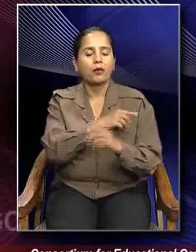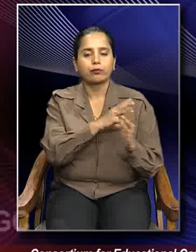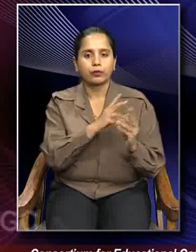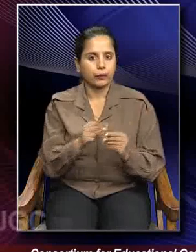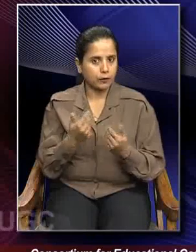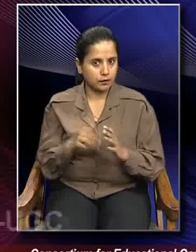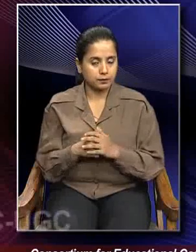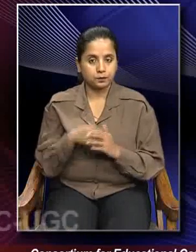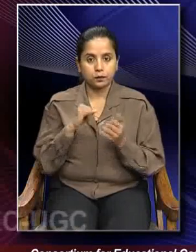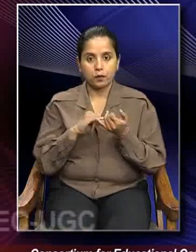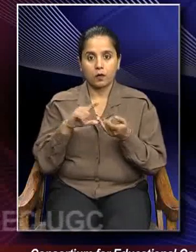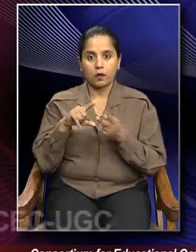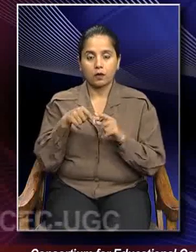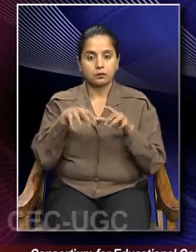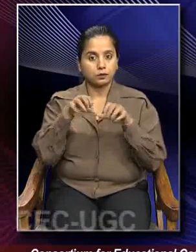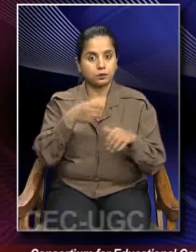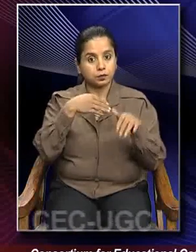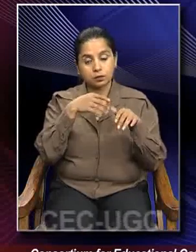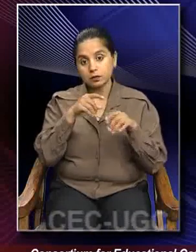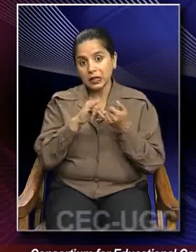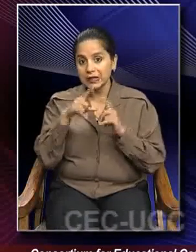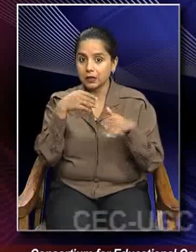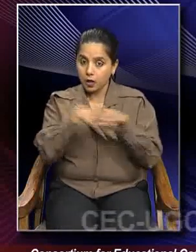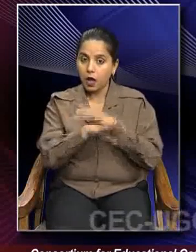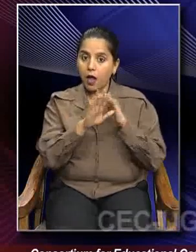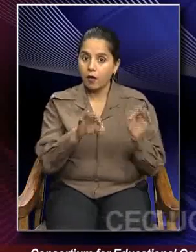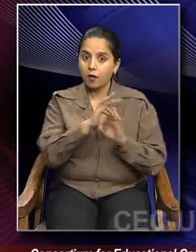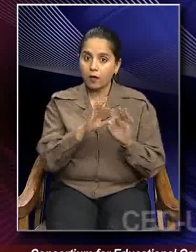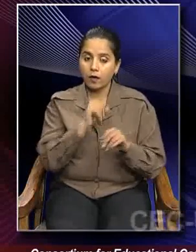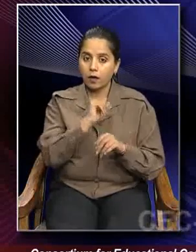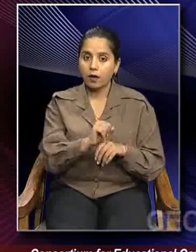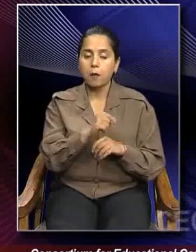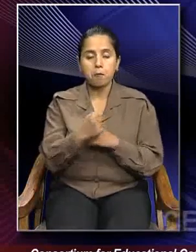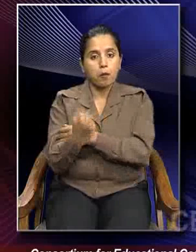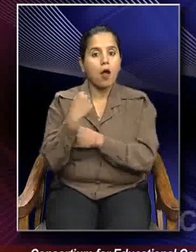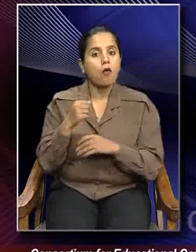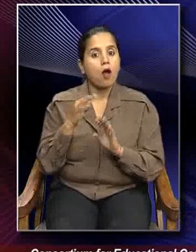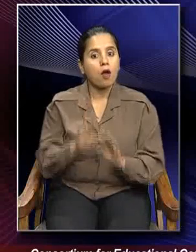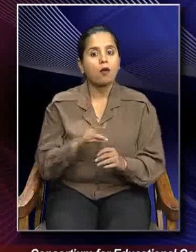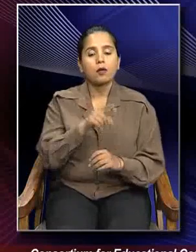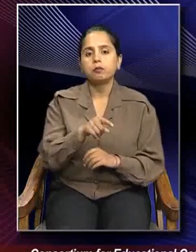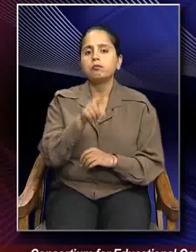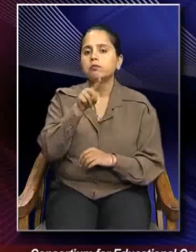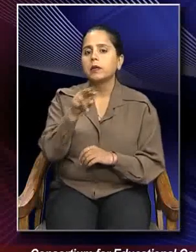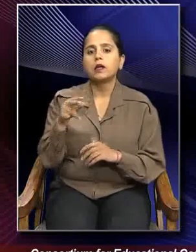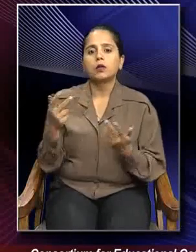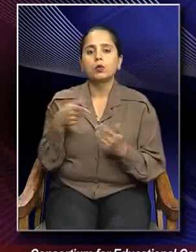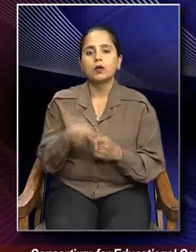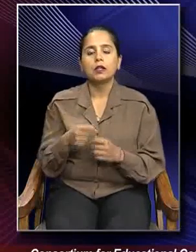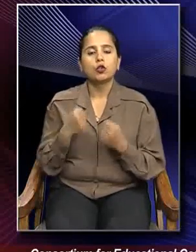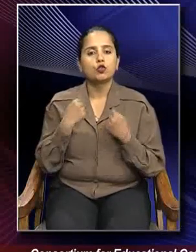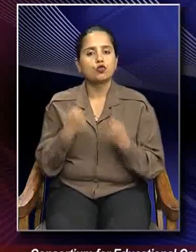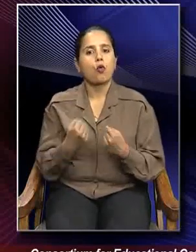So a seed possesses in it an imperceptible power which is known as